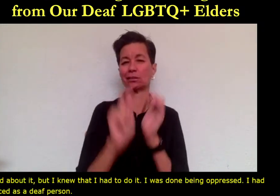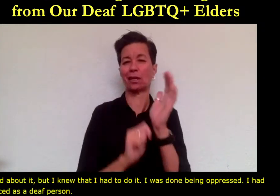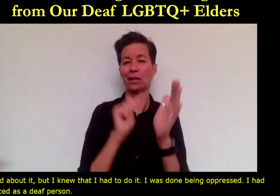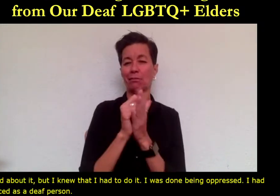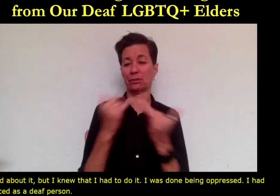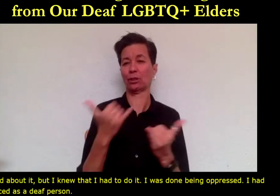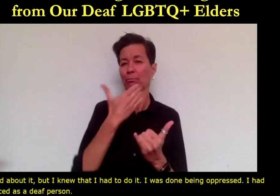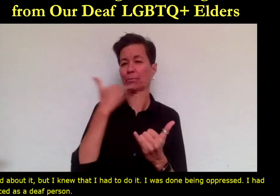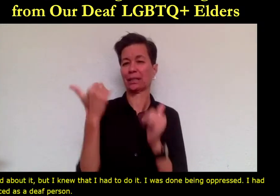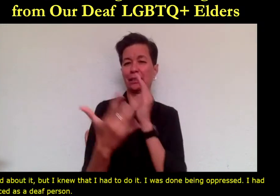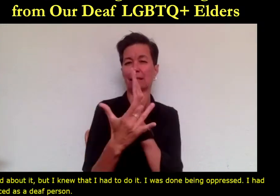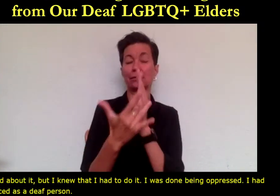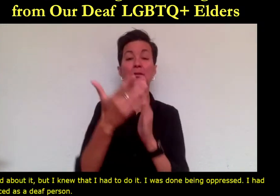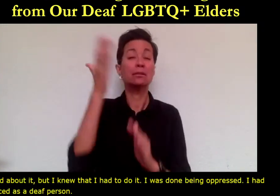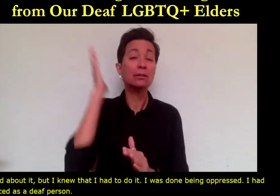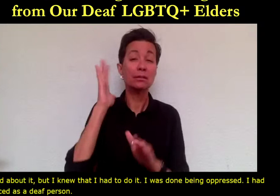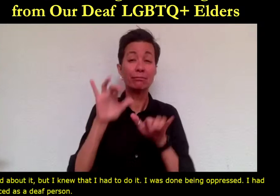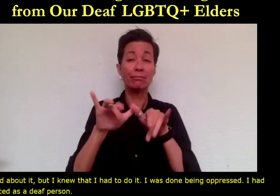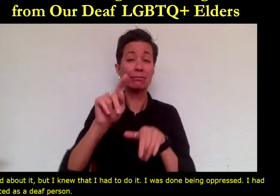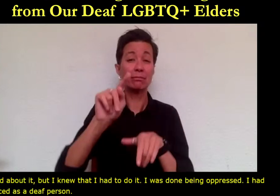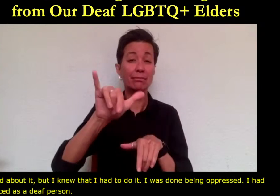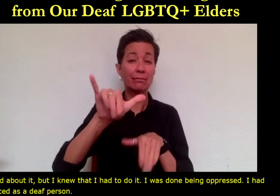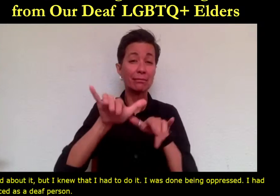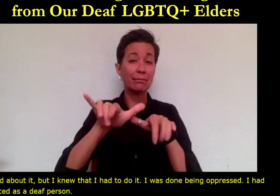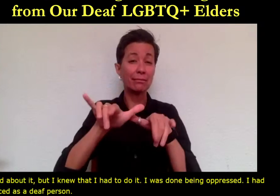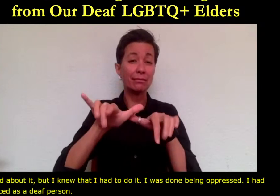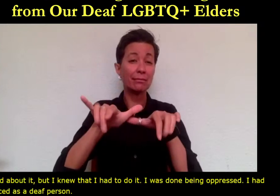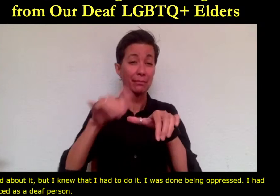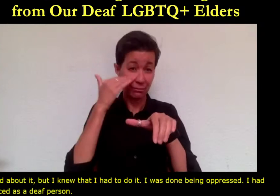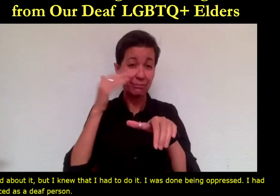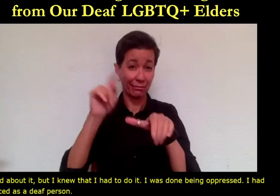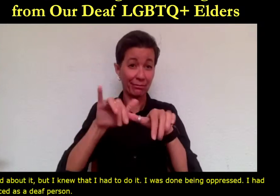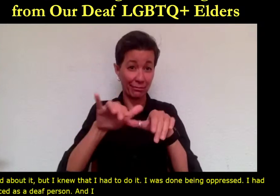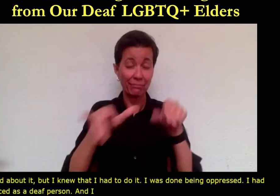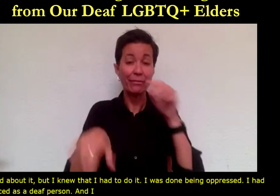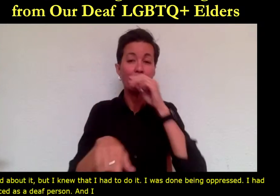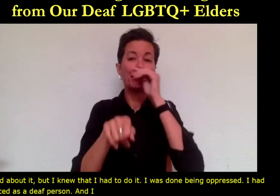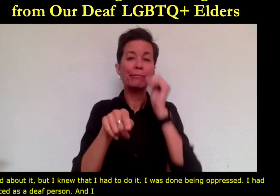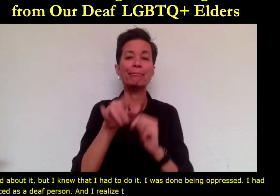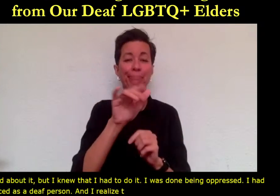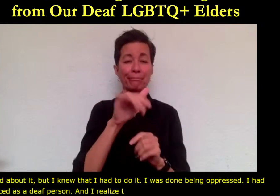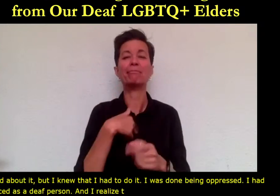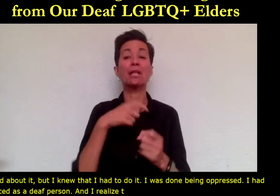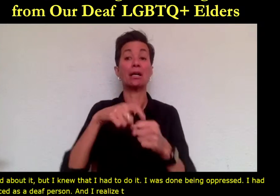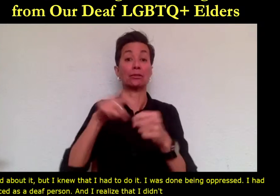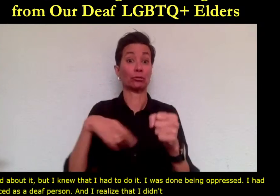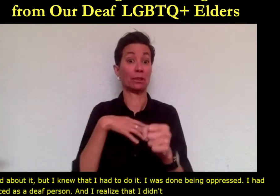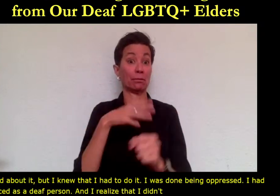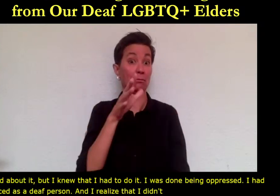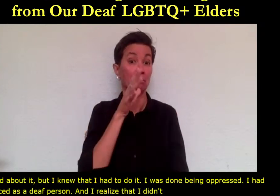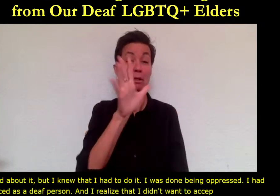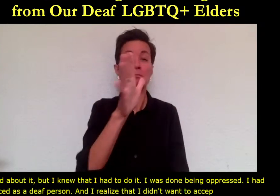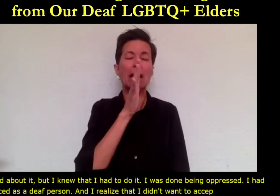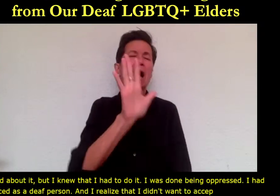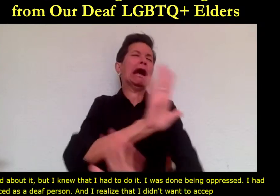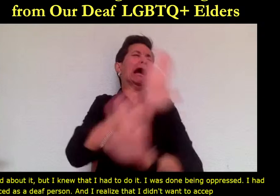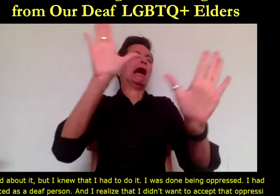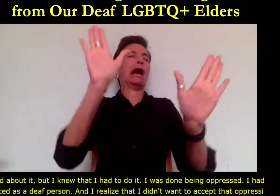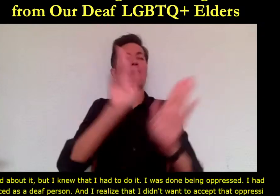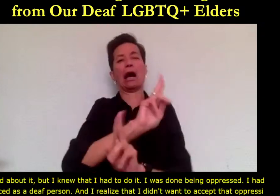um at our time technology was a little different so we had tty's remember everyone remembers everybody remembers tty's so i came